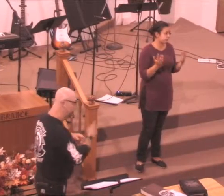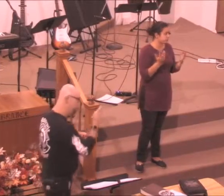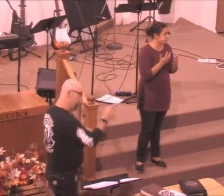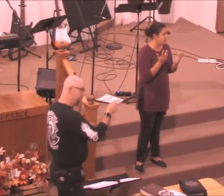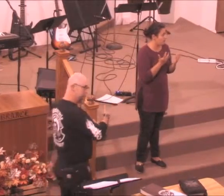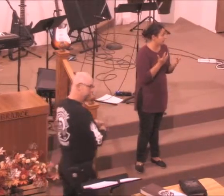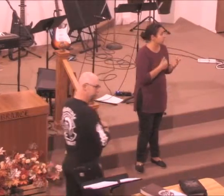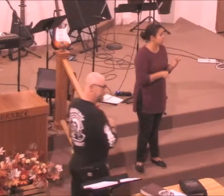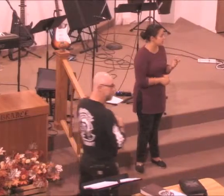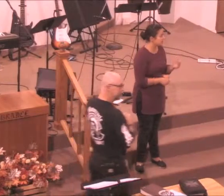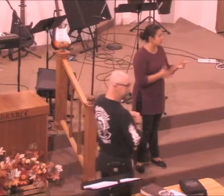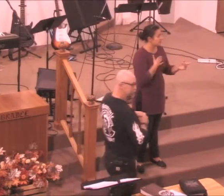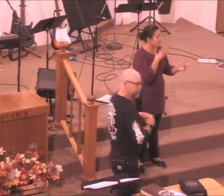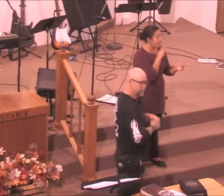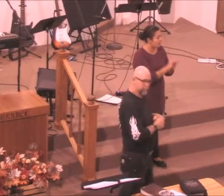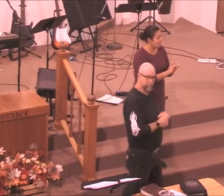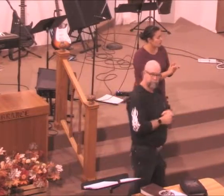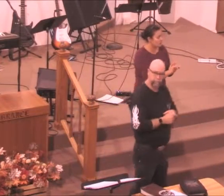For your wife.